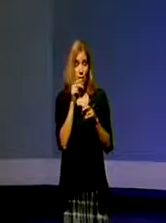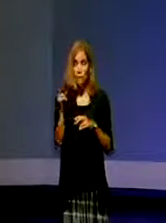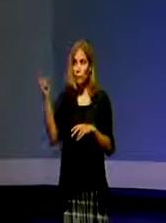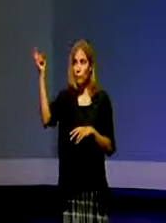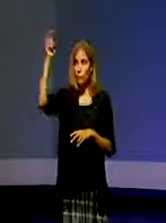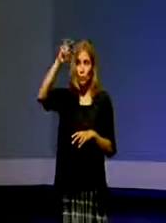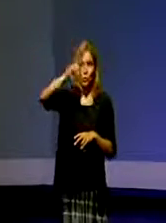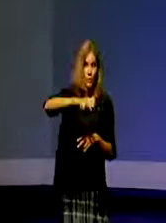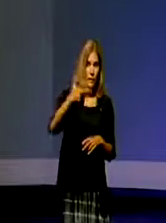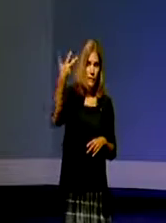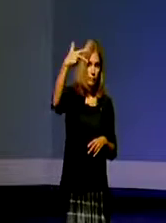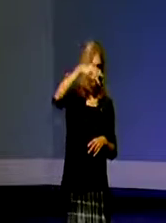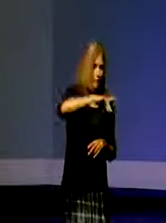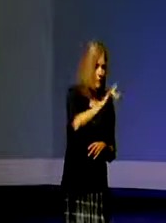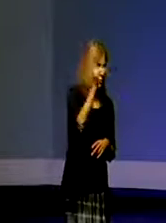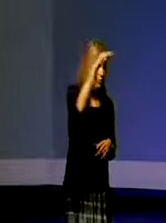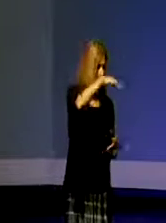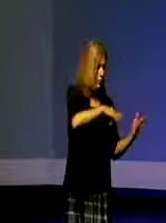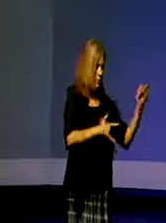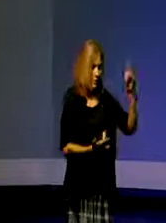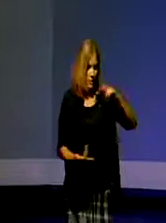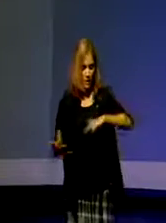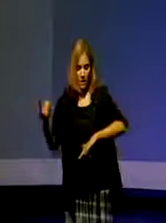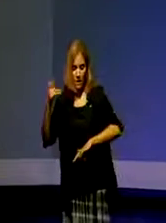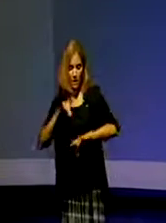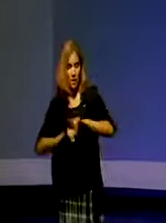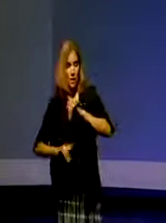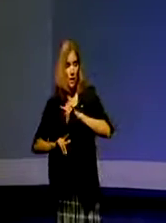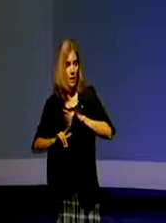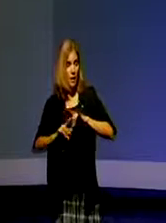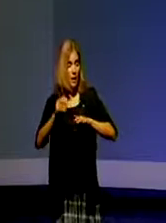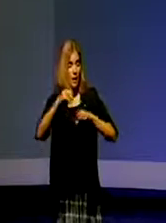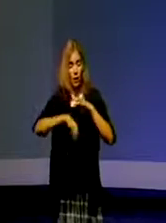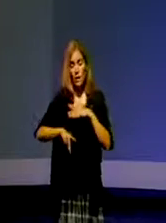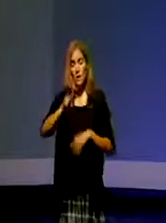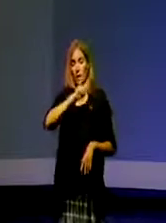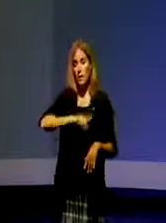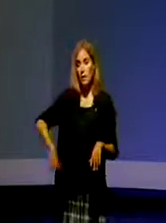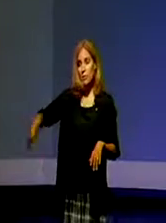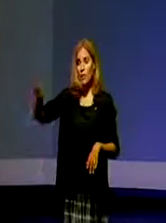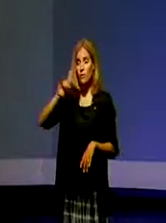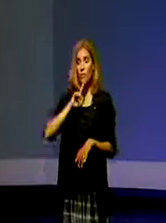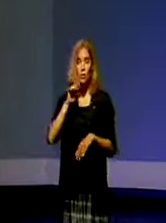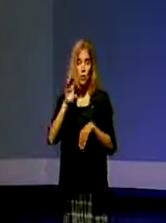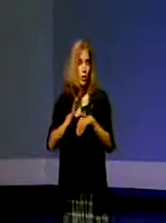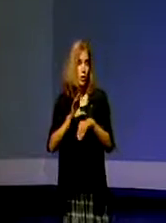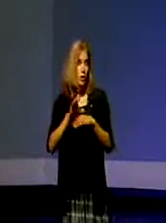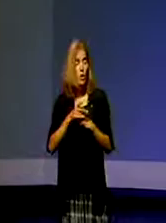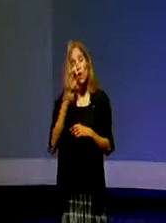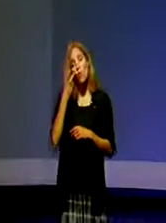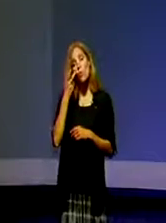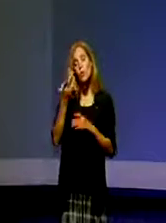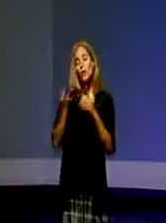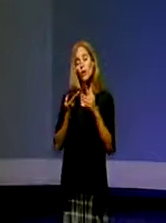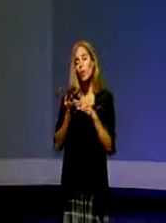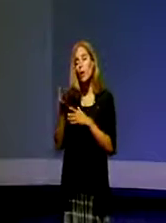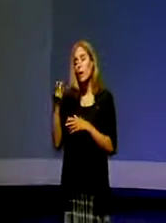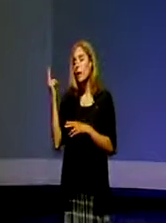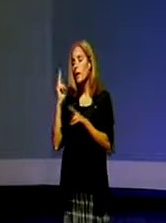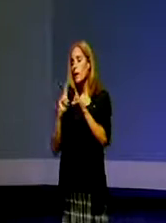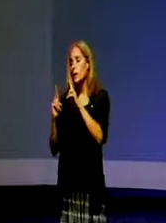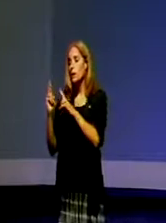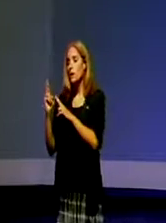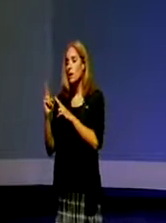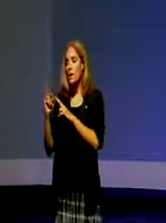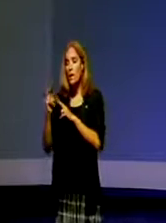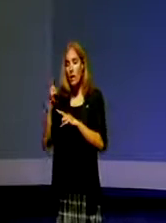in to the shade of the kingdom, of the true church. We see throughout history the